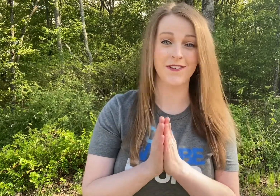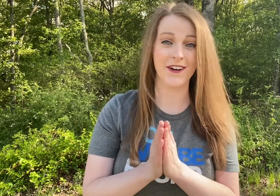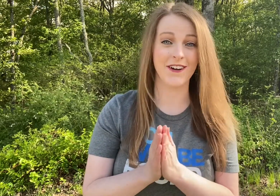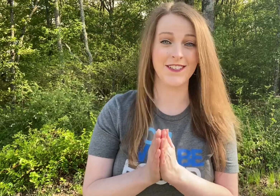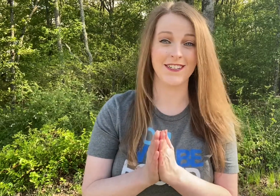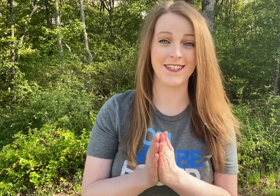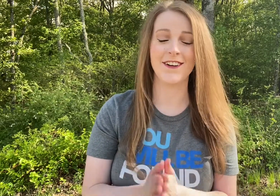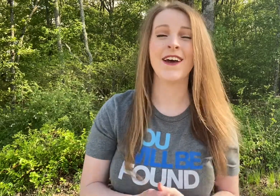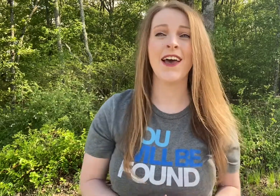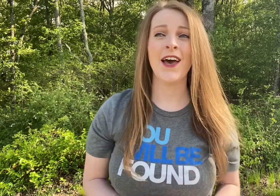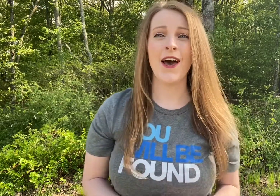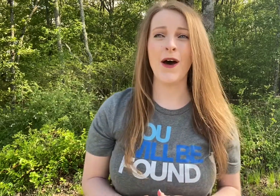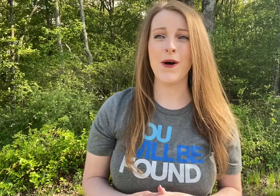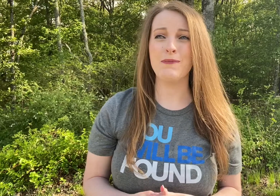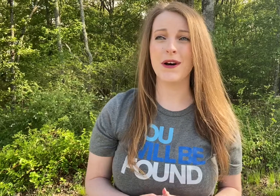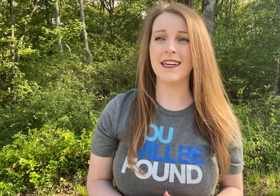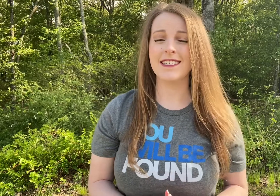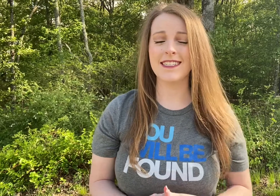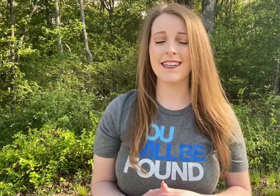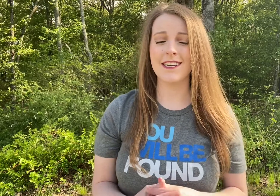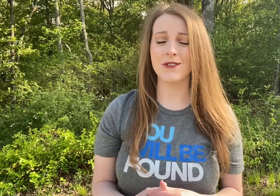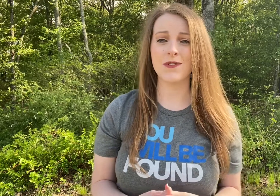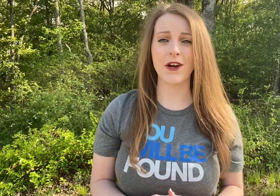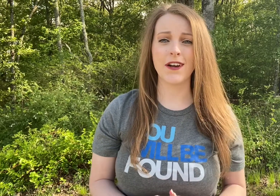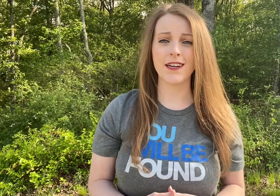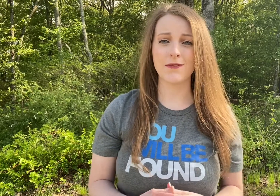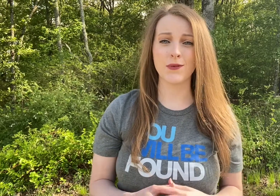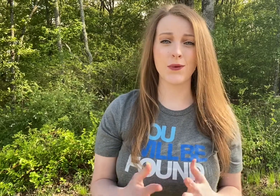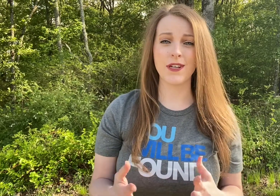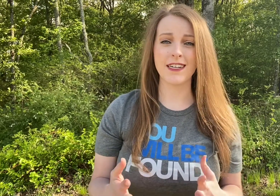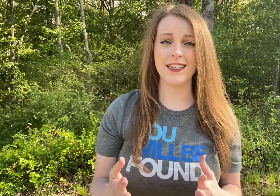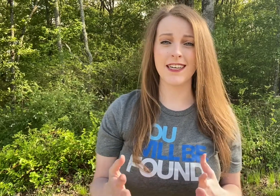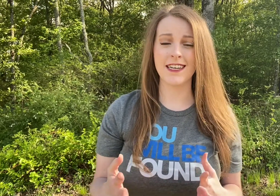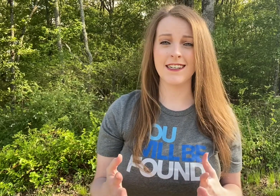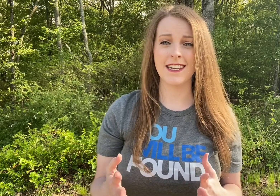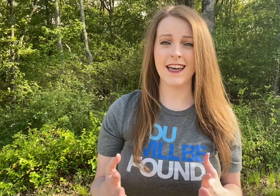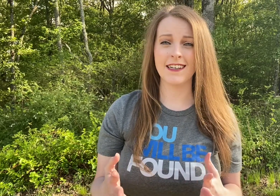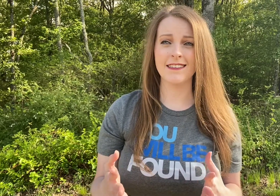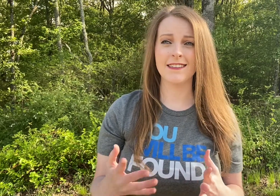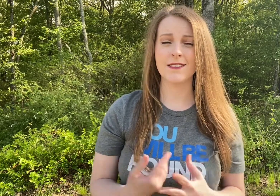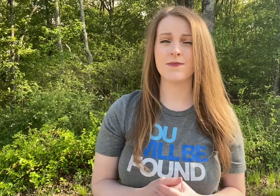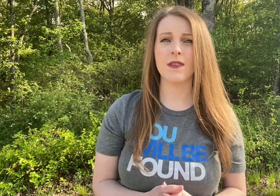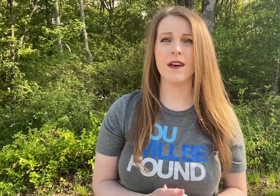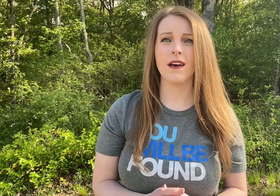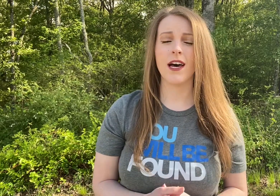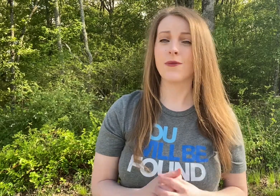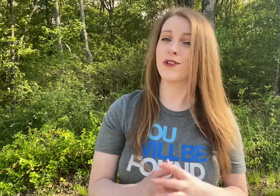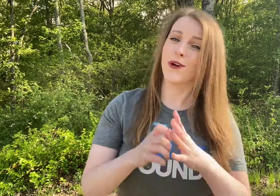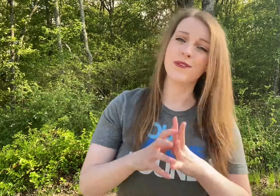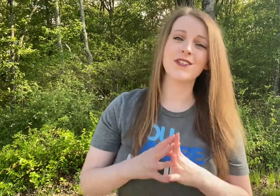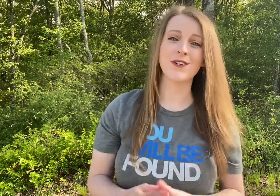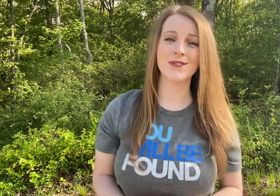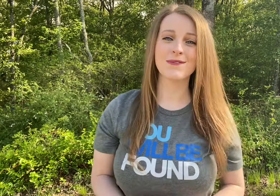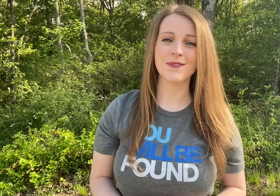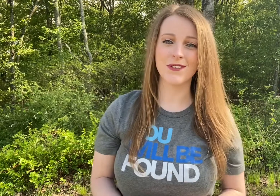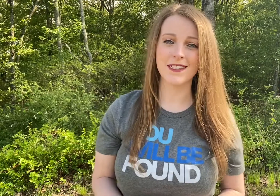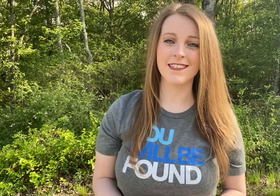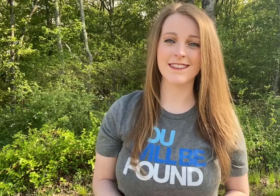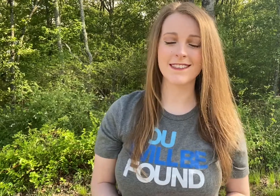hard song to do, but it was very rewarding in the end, and I really hope that shows when you see this.